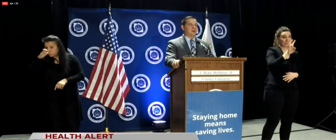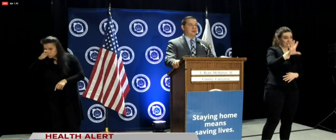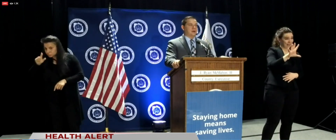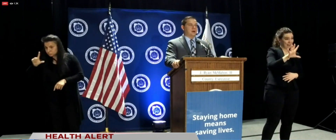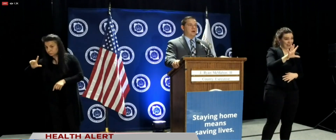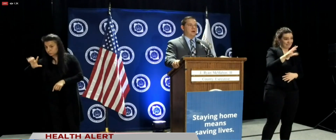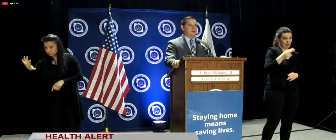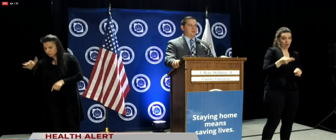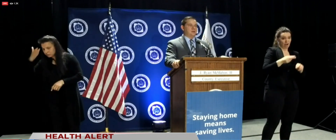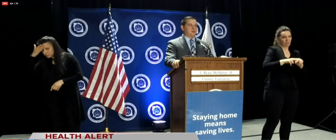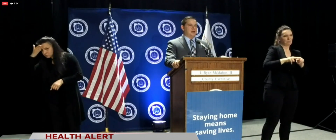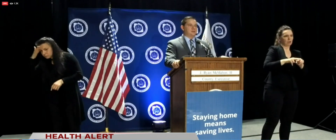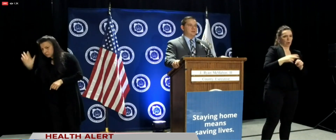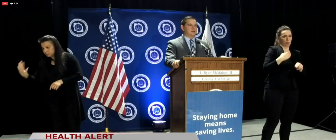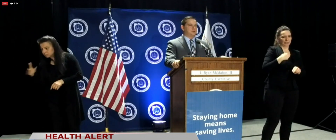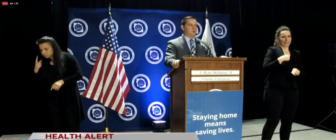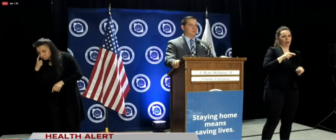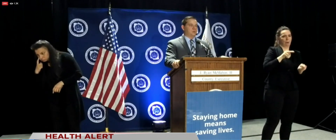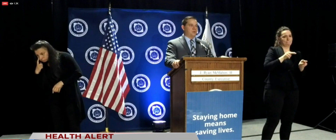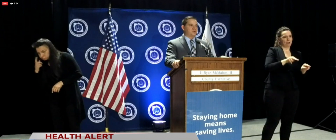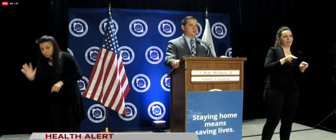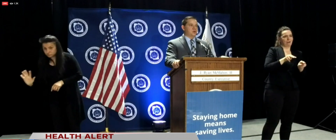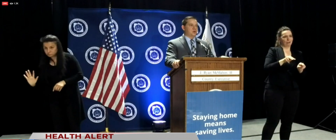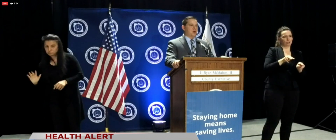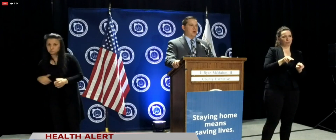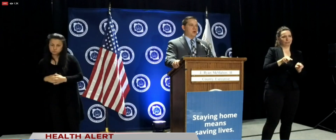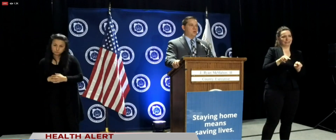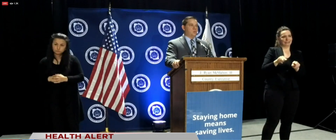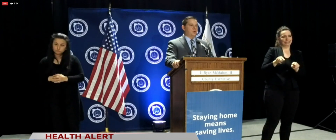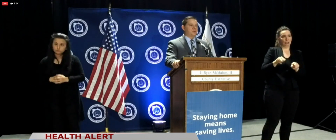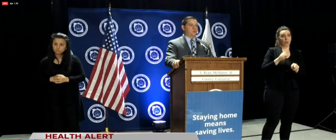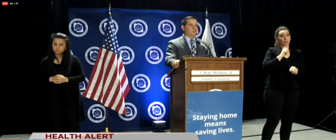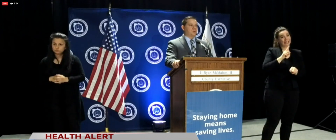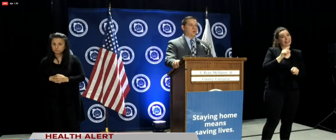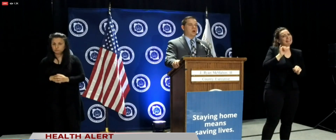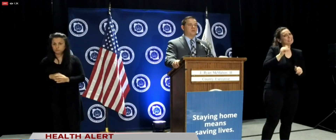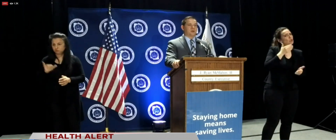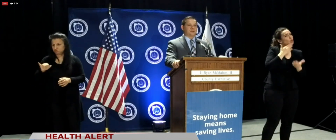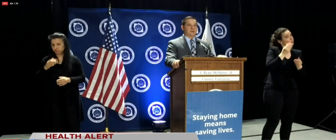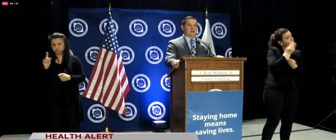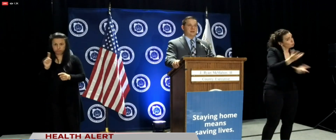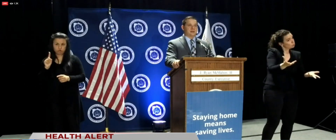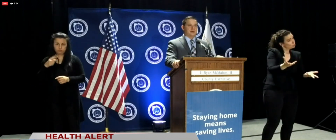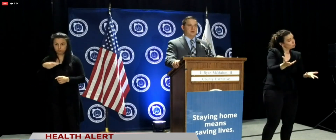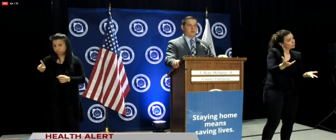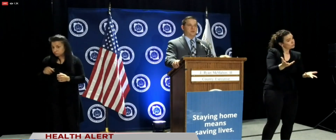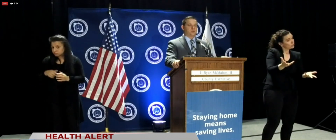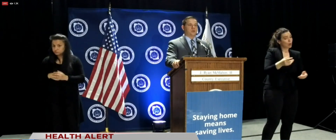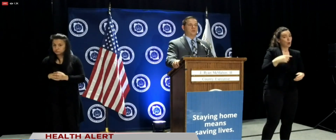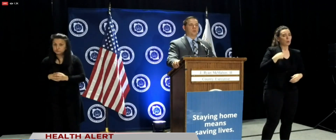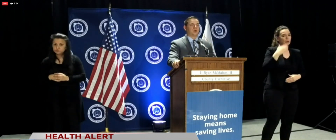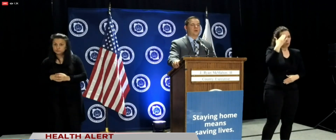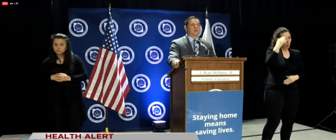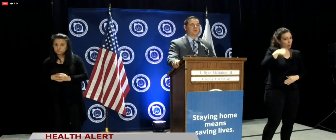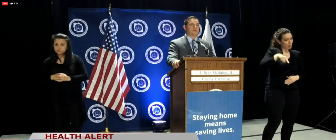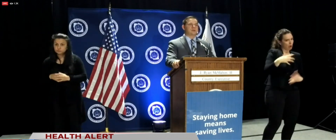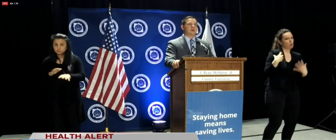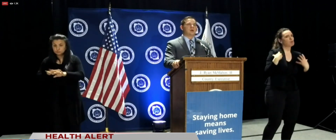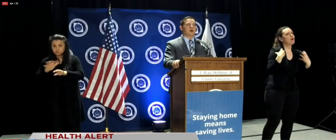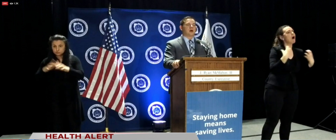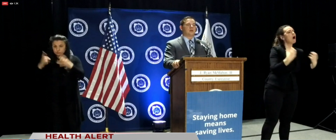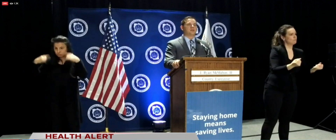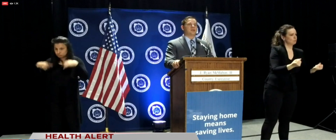day in the last 24 hours with recoveries in Onondaga County. We had 22